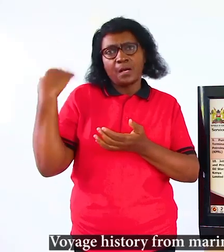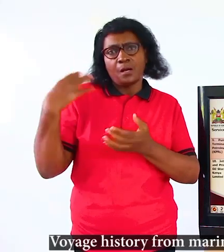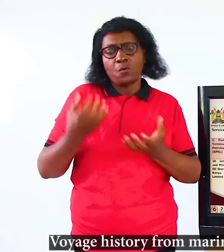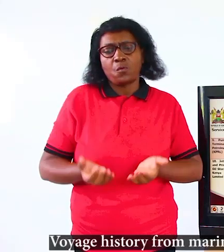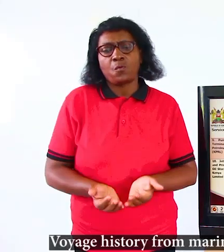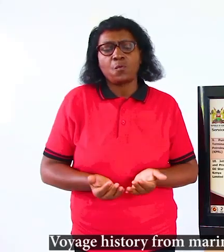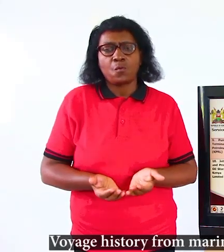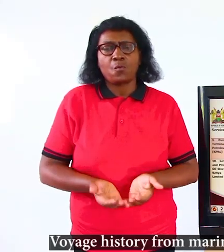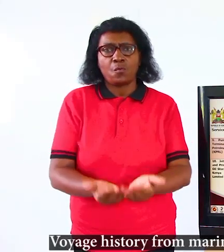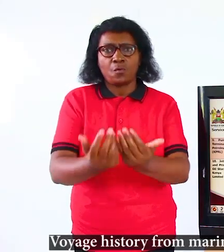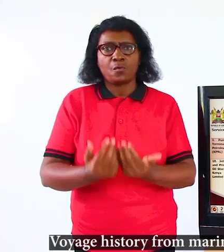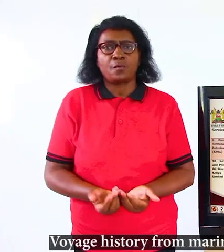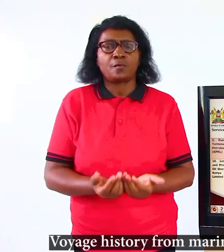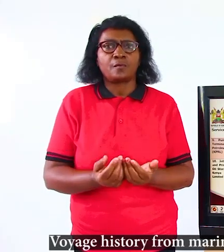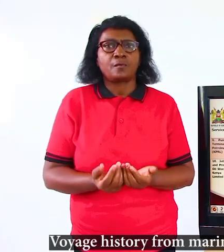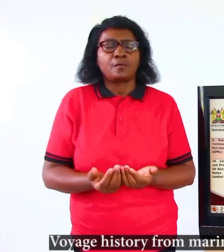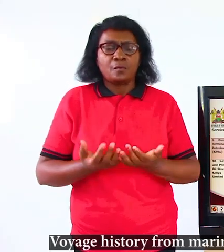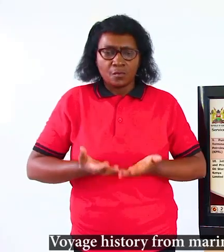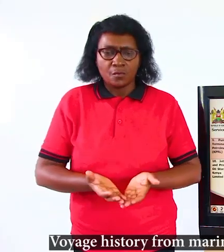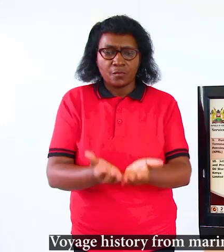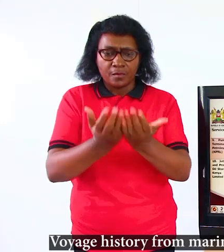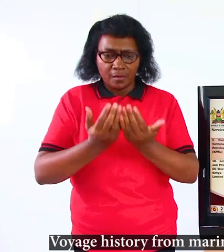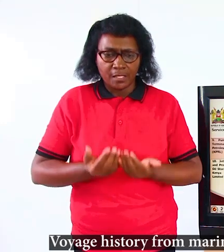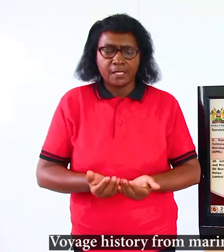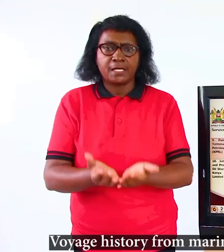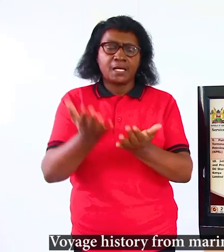Voyage history from marine vessel or ship captain.